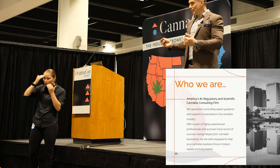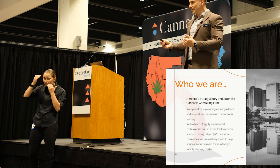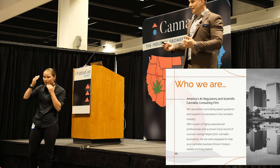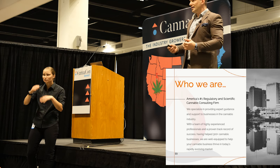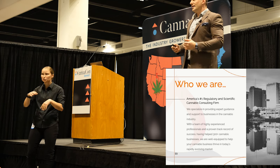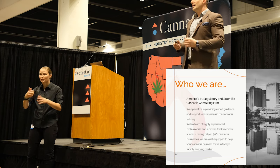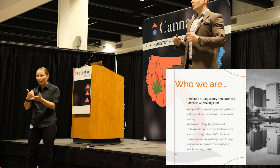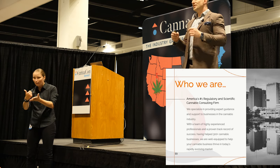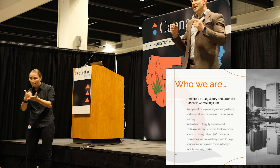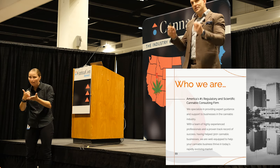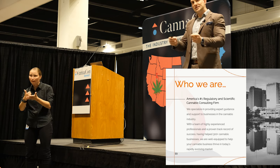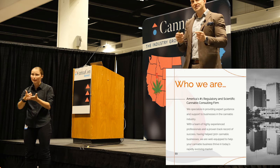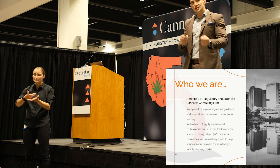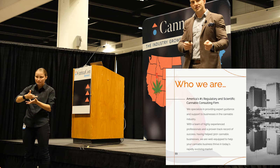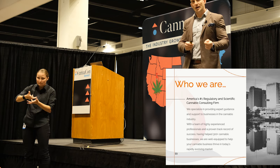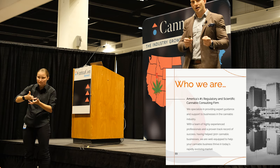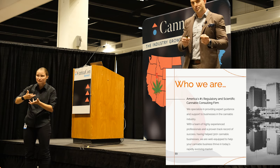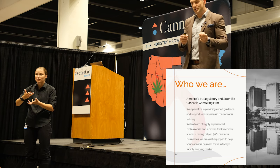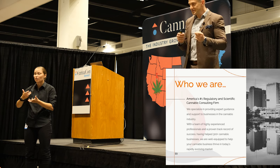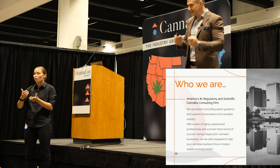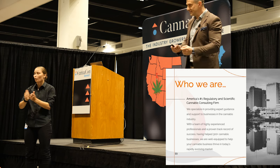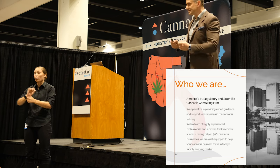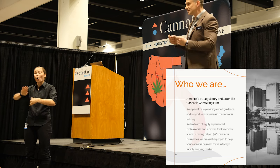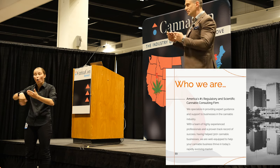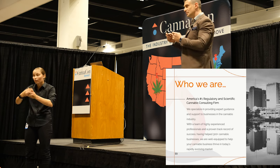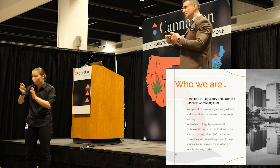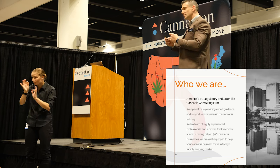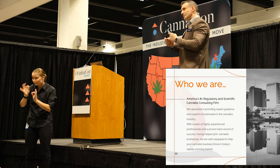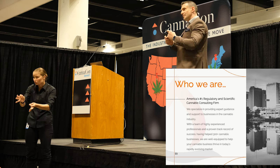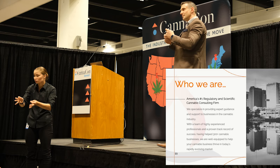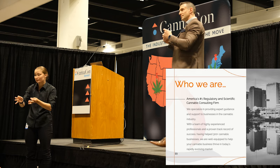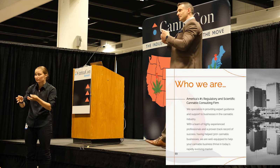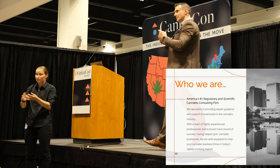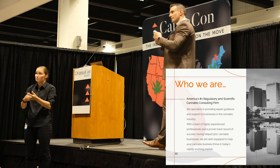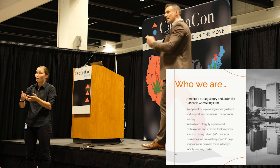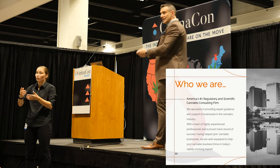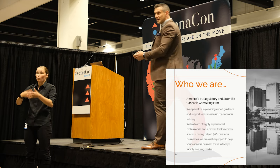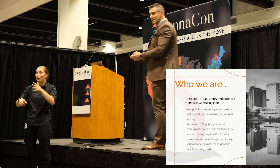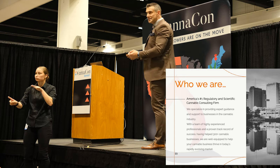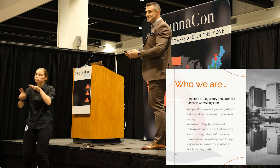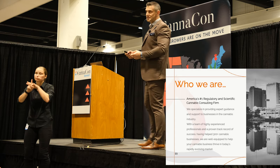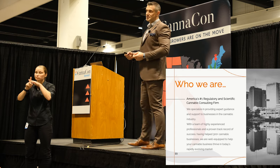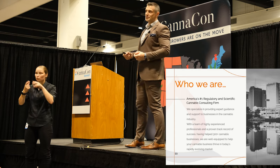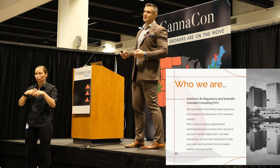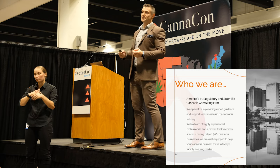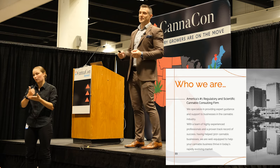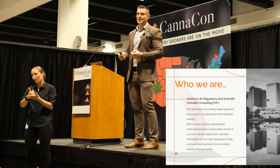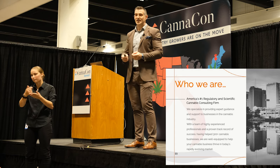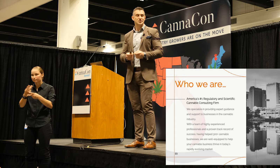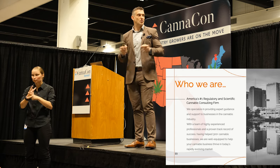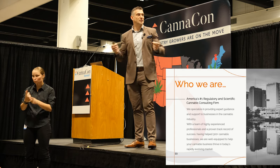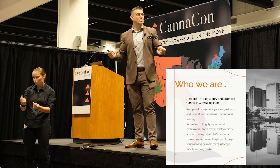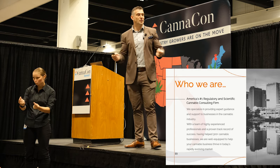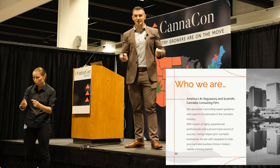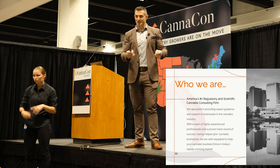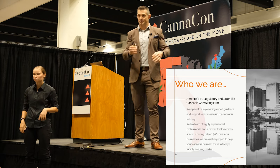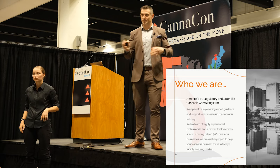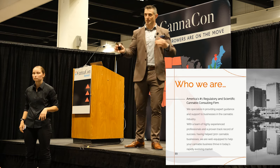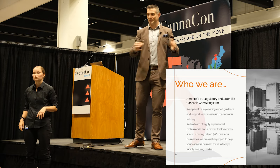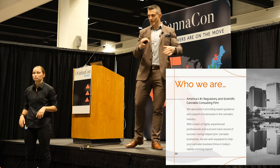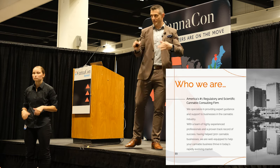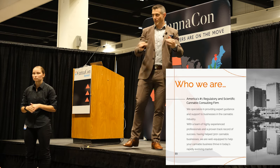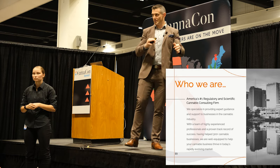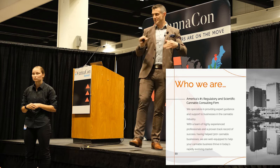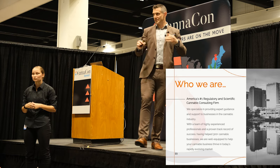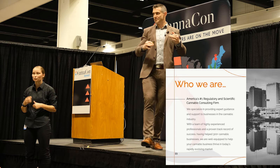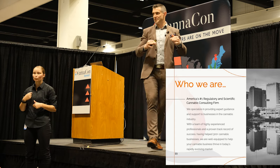and help with every decision that entrepreneurs need to make in this industry. That's what we do. We're not just